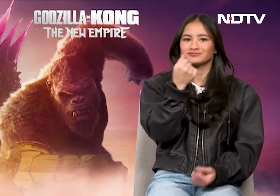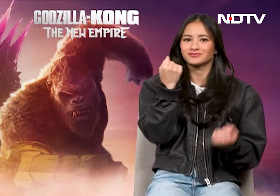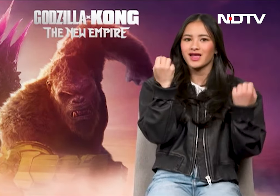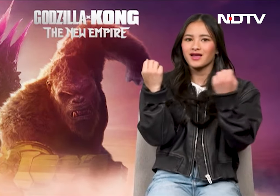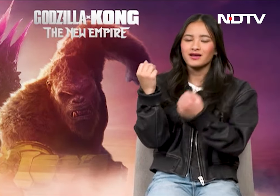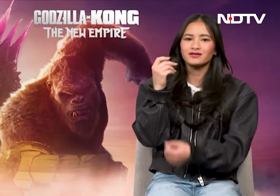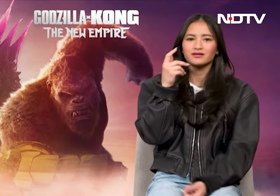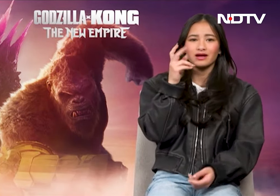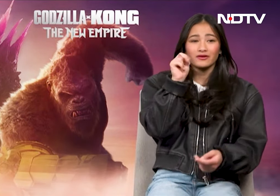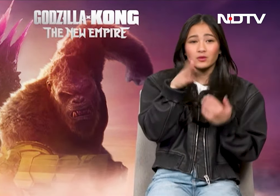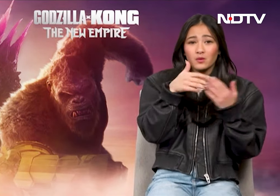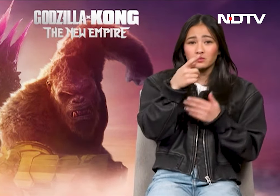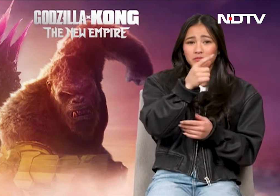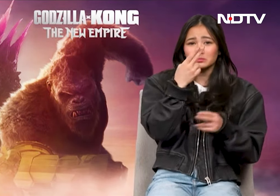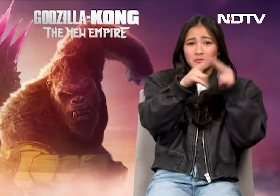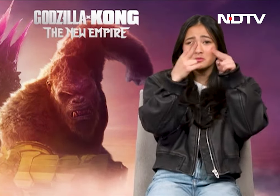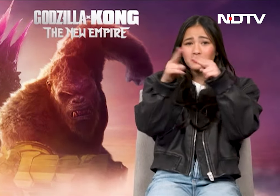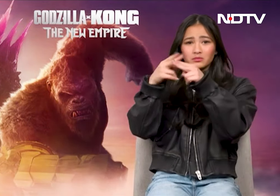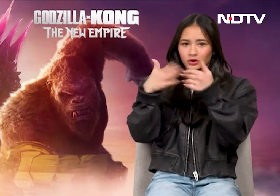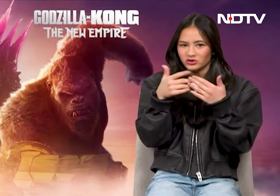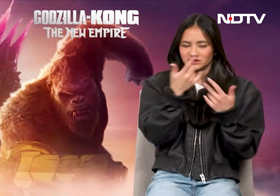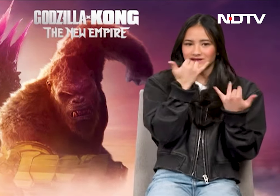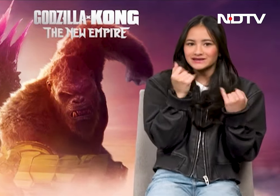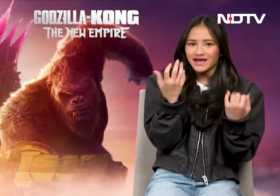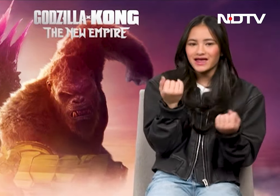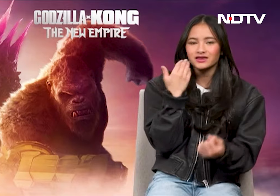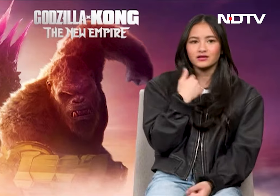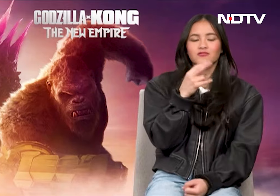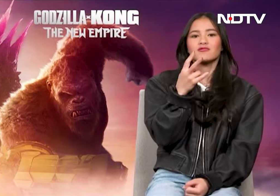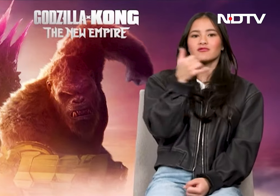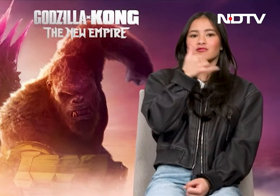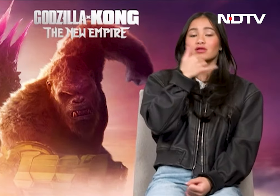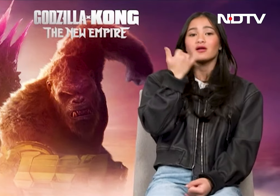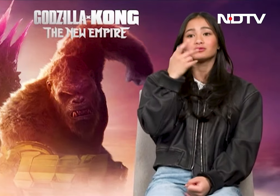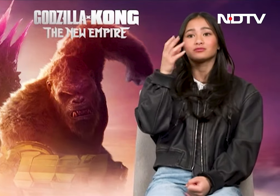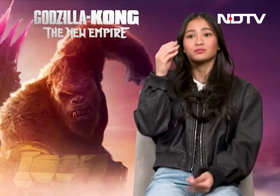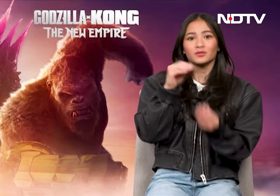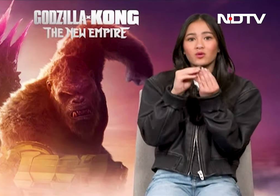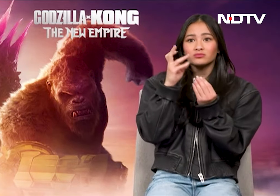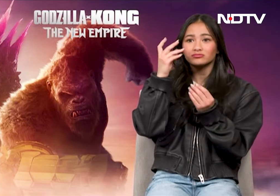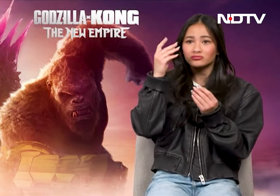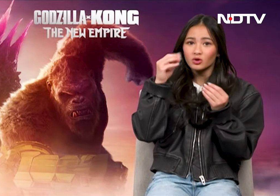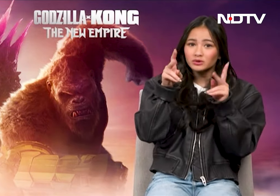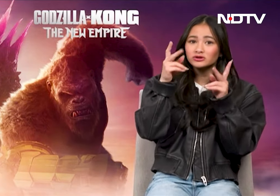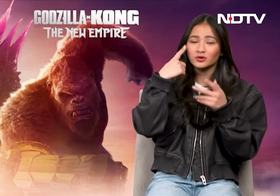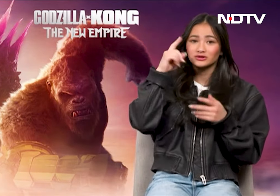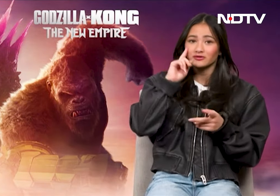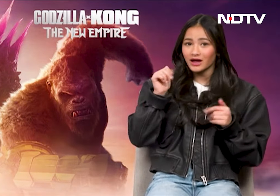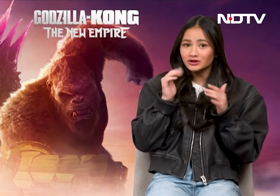even though it's short, they're still using sign language. You know, most of the times their lines are a little bit shorter, but this hopefully will give more deaf people, more